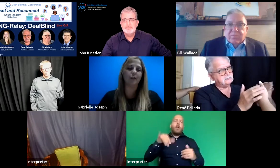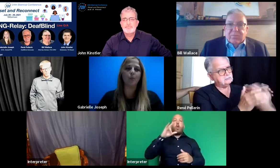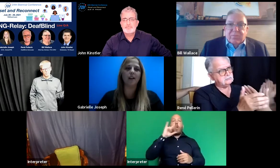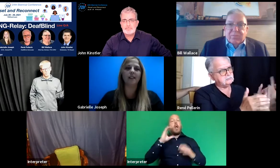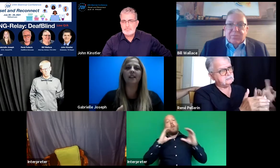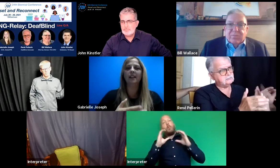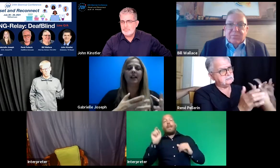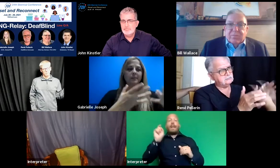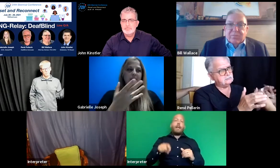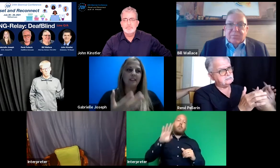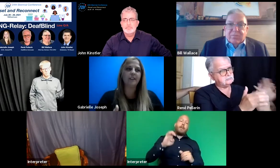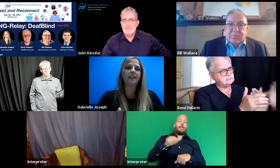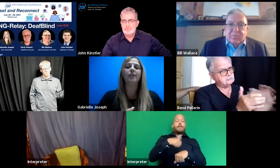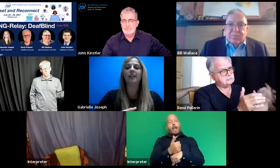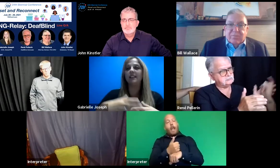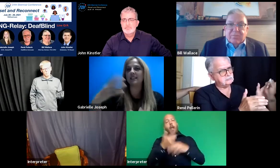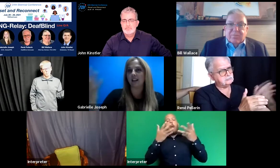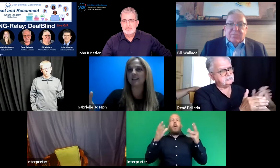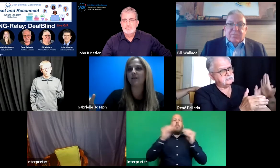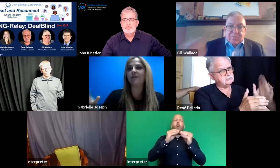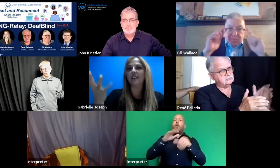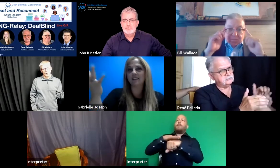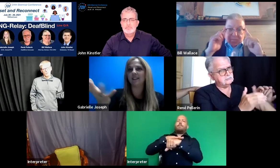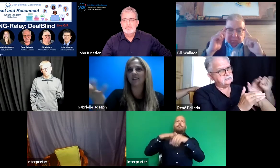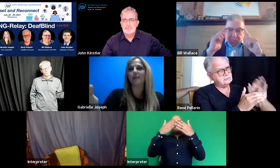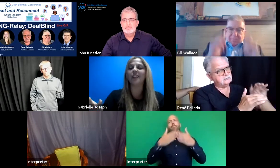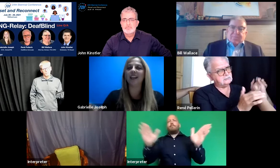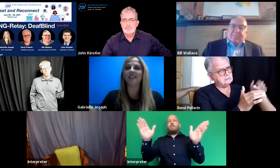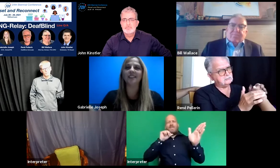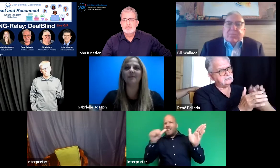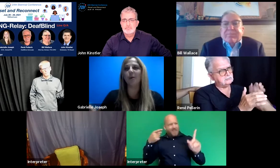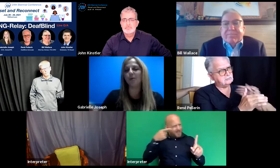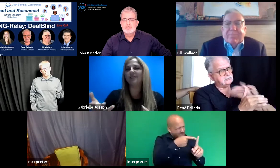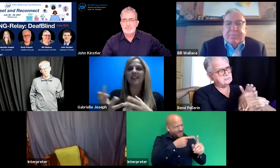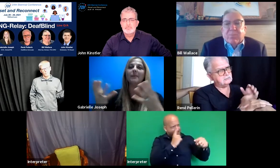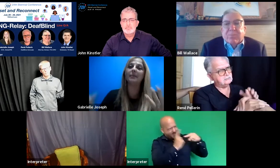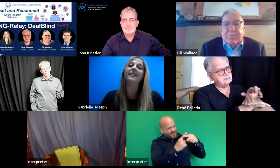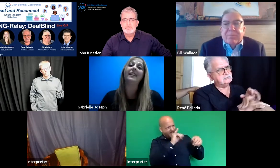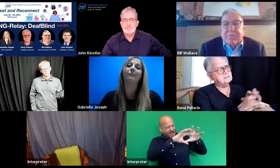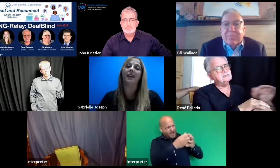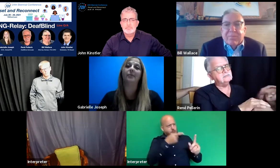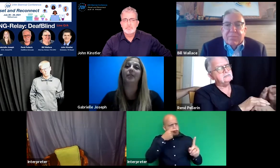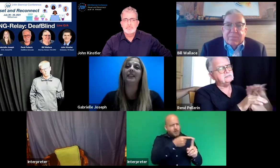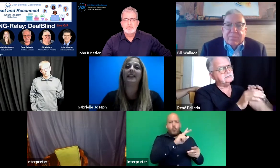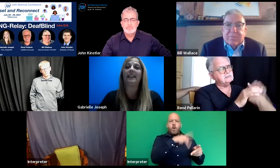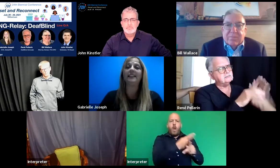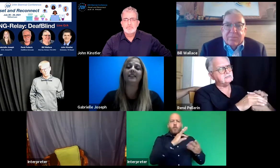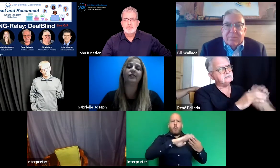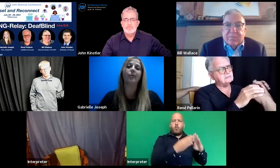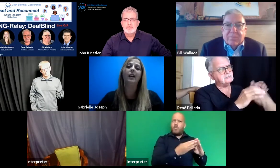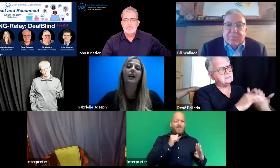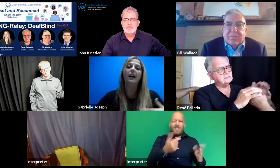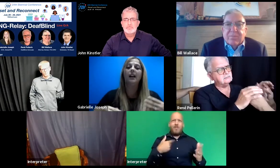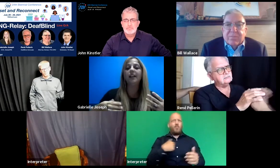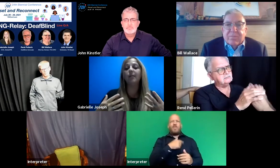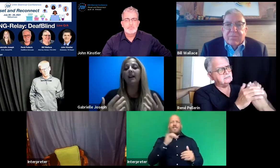communication for one specific community does not fit the communication modes that maybe the deafblind community needs. And